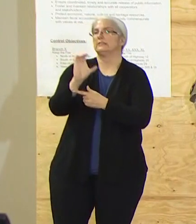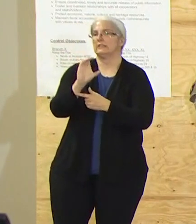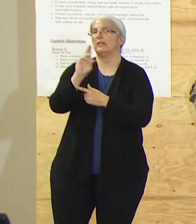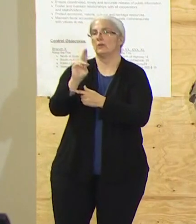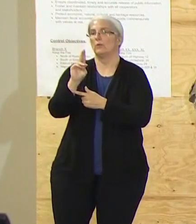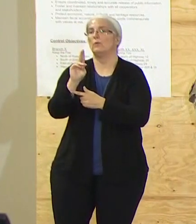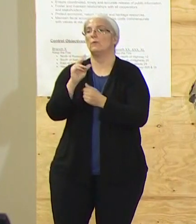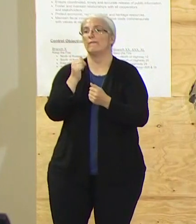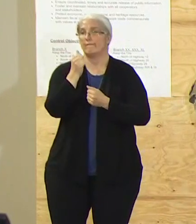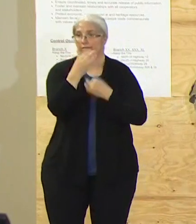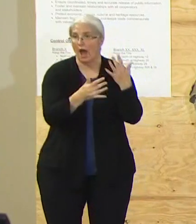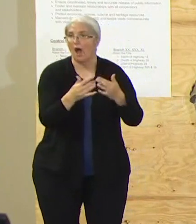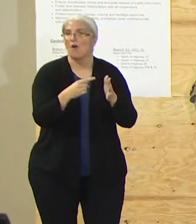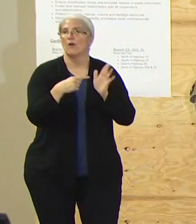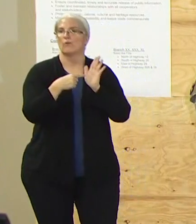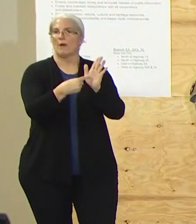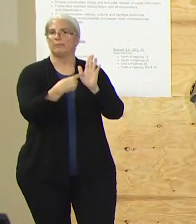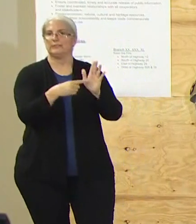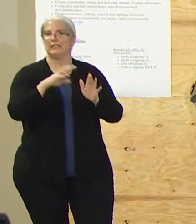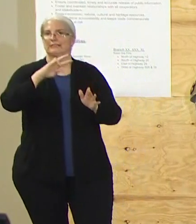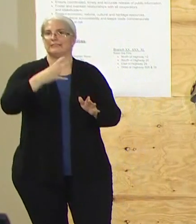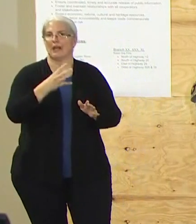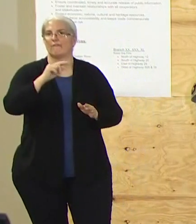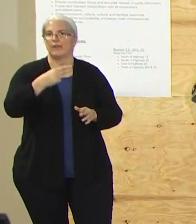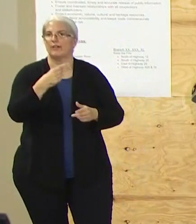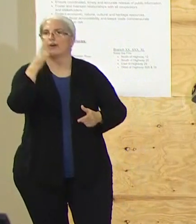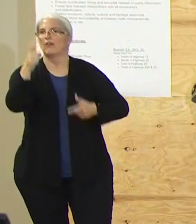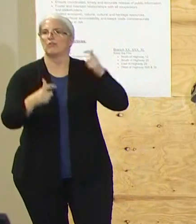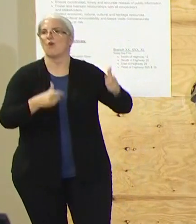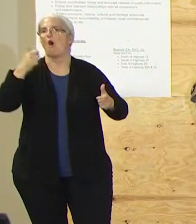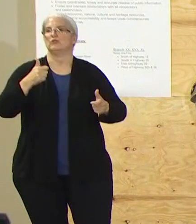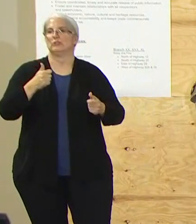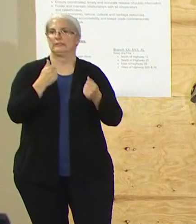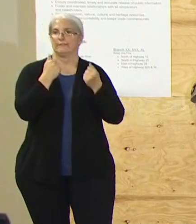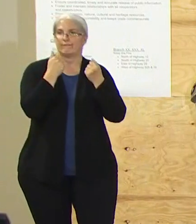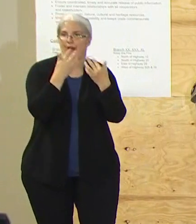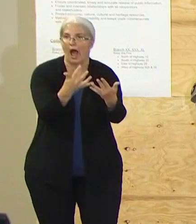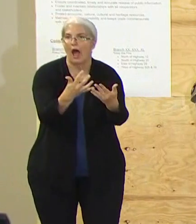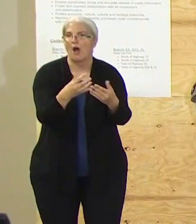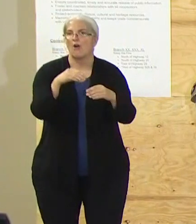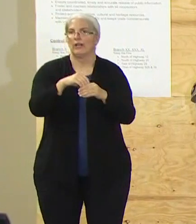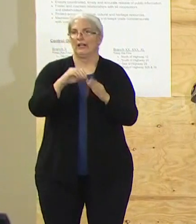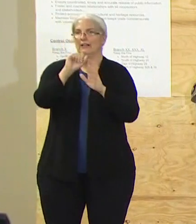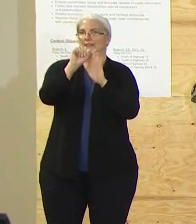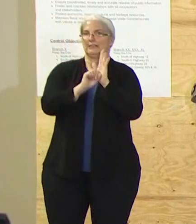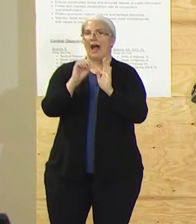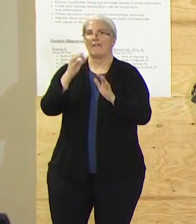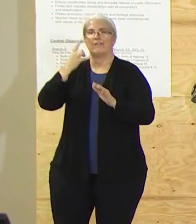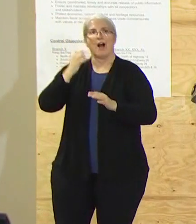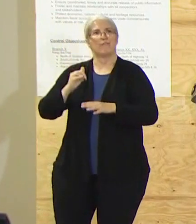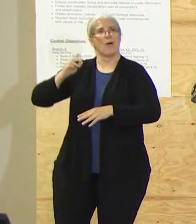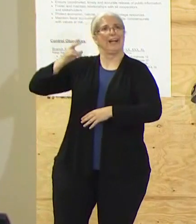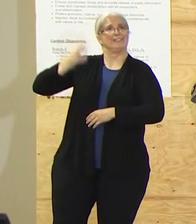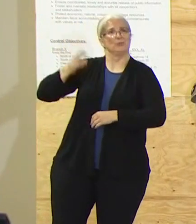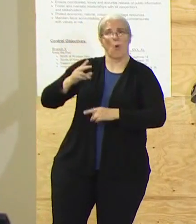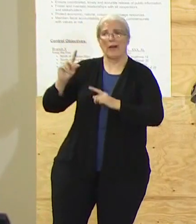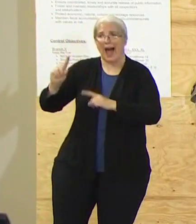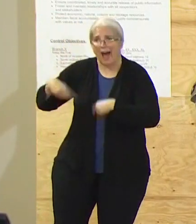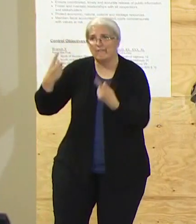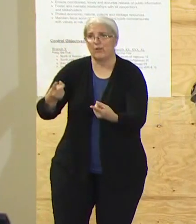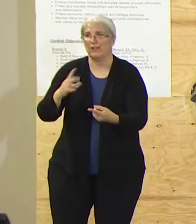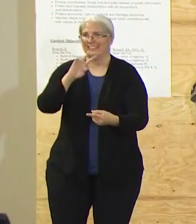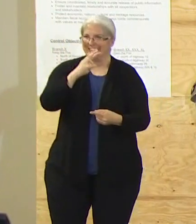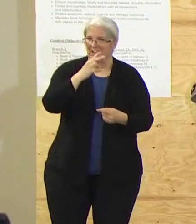7th largest that the state has ever had to battle. These fires, again, are stretching our